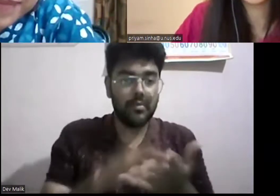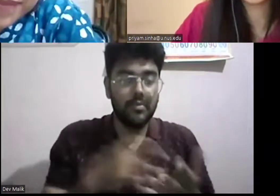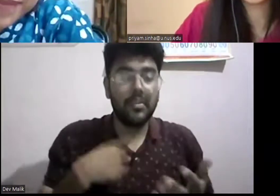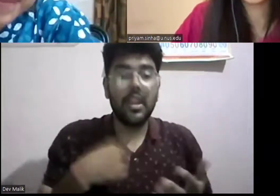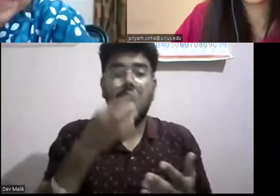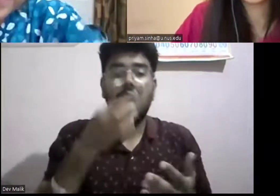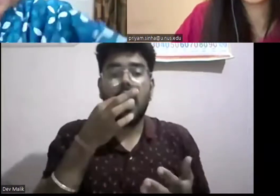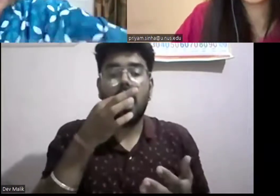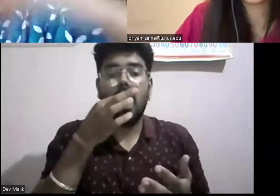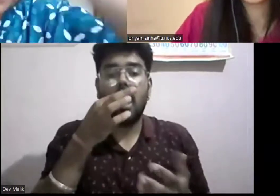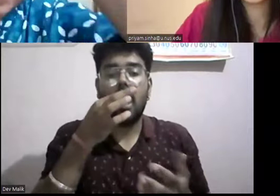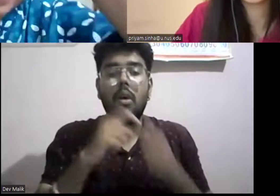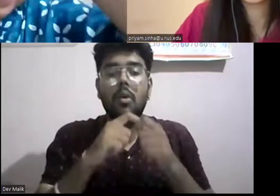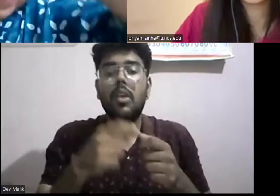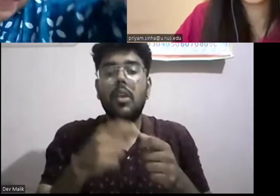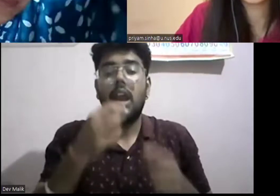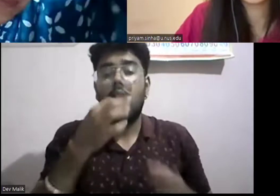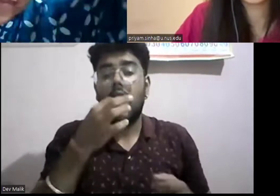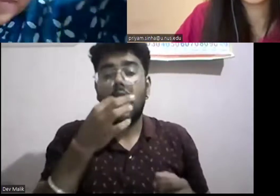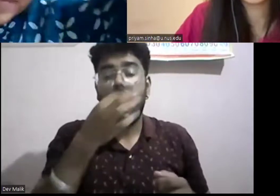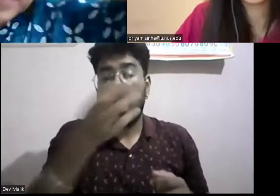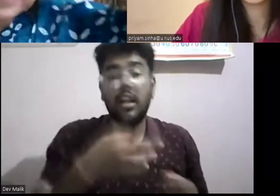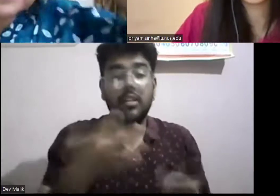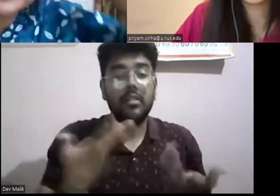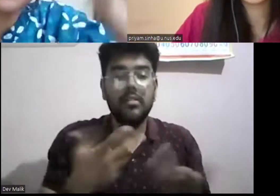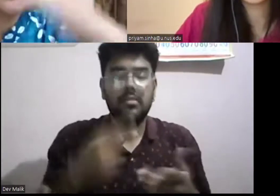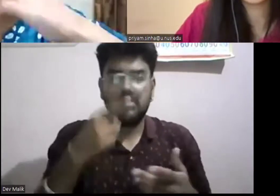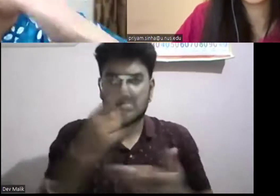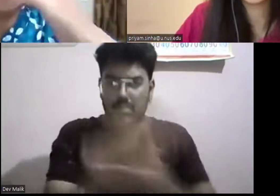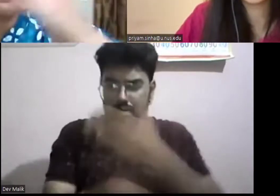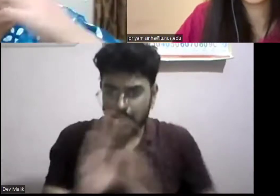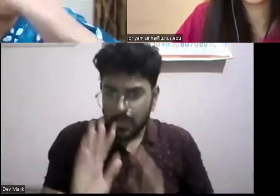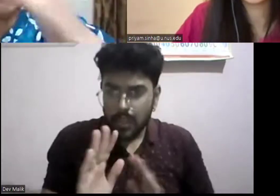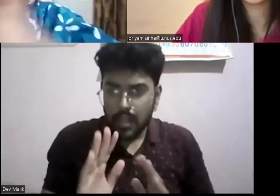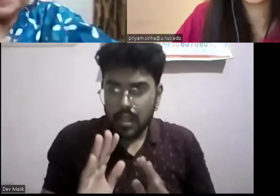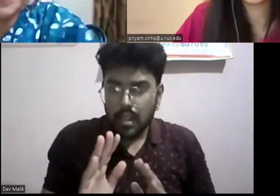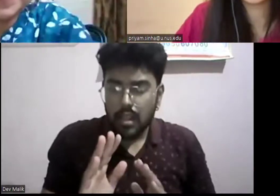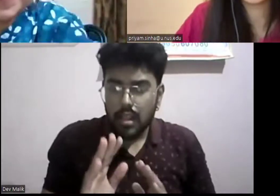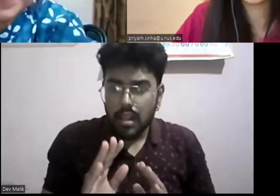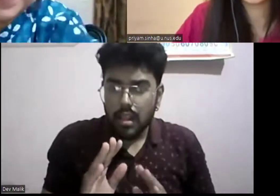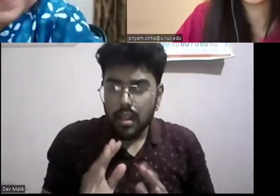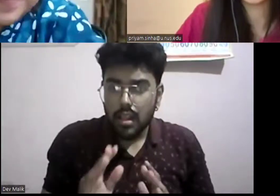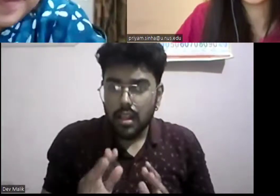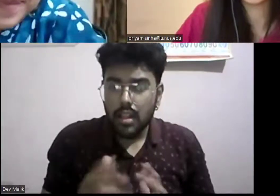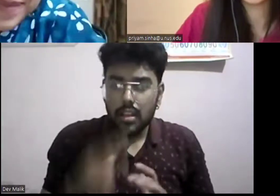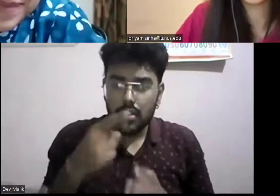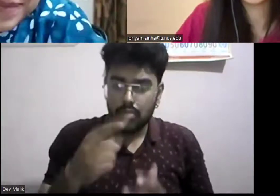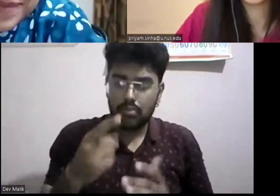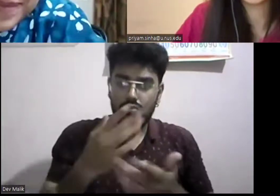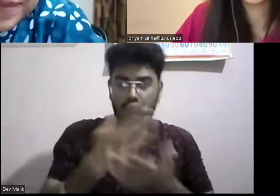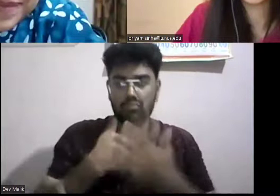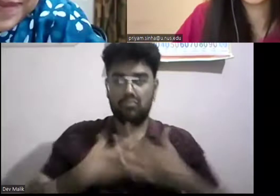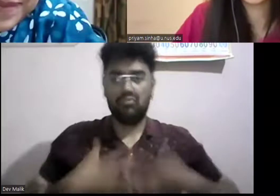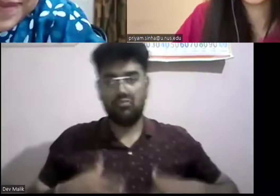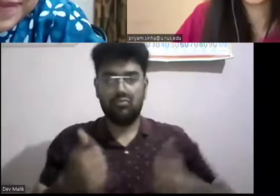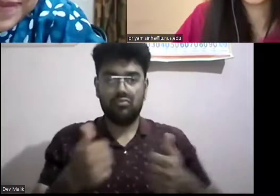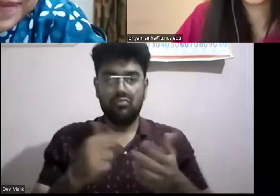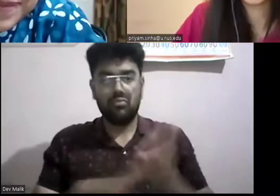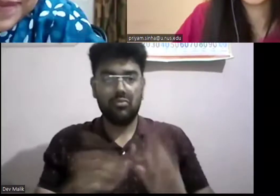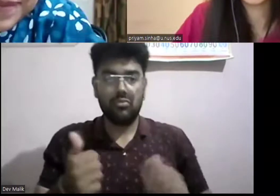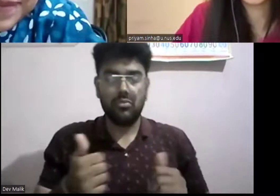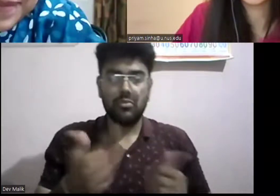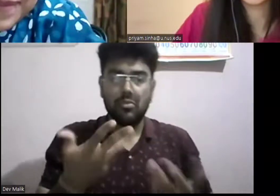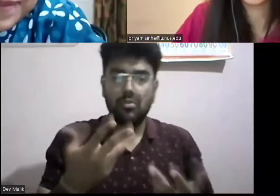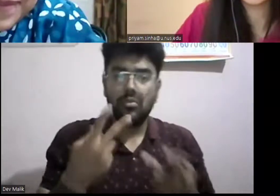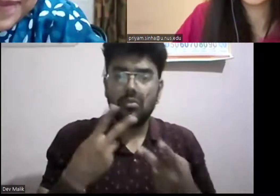asked is whether are you disabled, and how you are as an able-bodied, you know, defining and